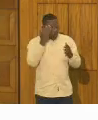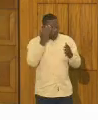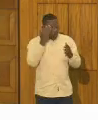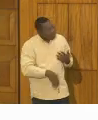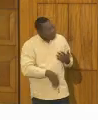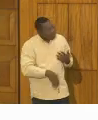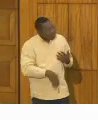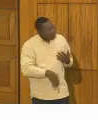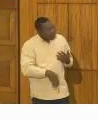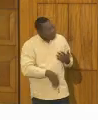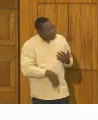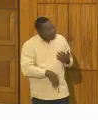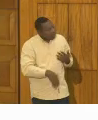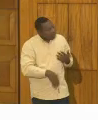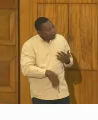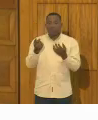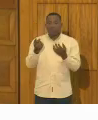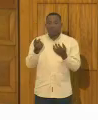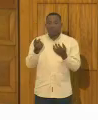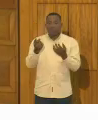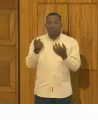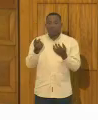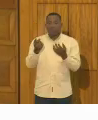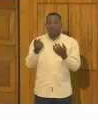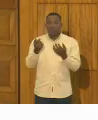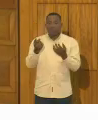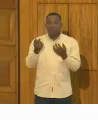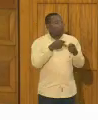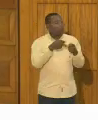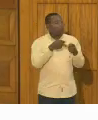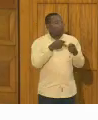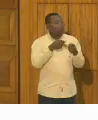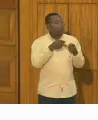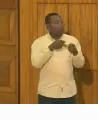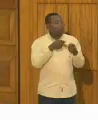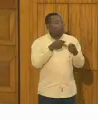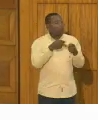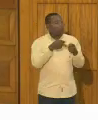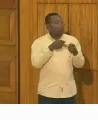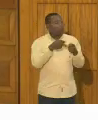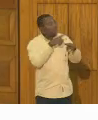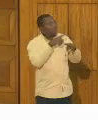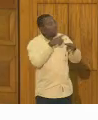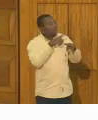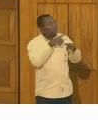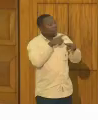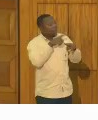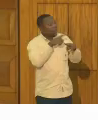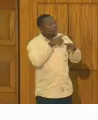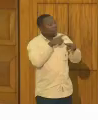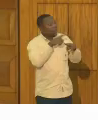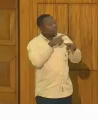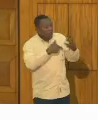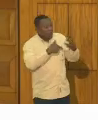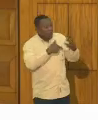we can expect in an ideal situation. But in reality, this HIV vaccine that will be rolled out, particularly, most of them might